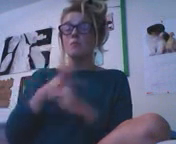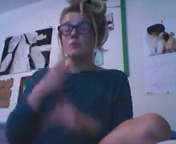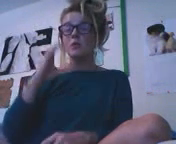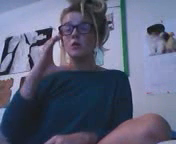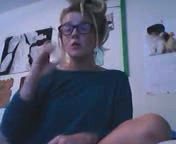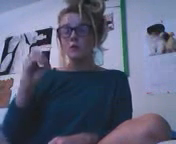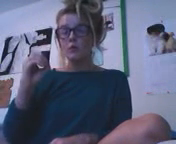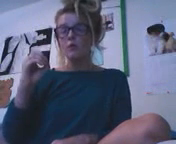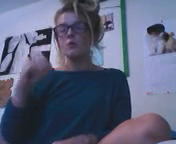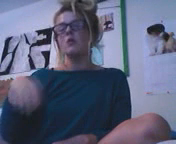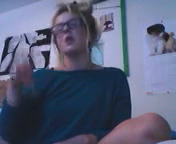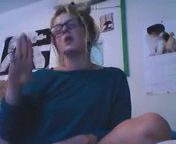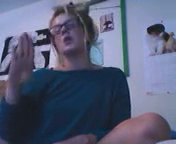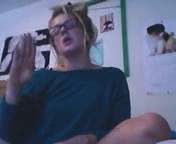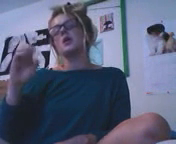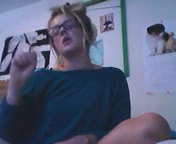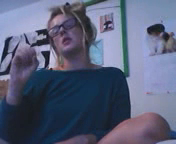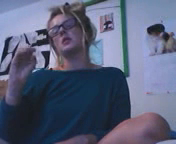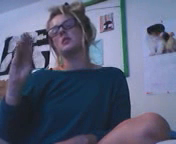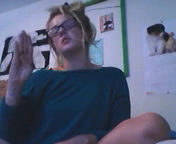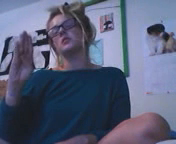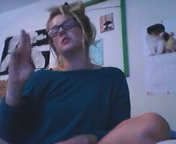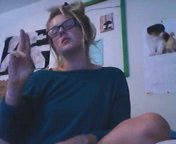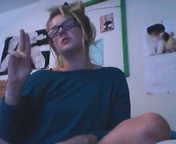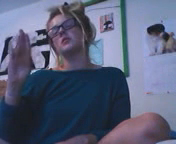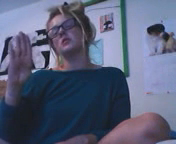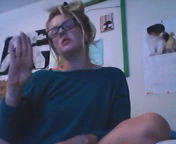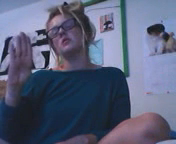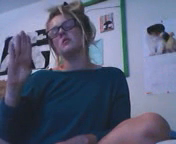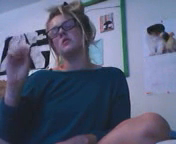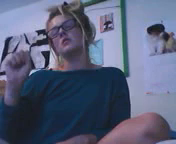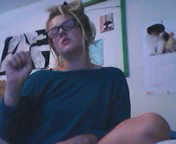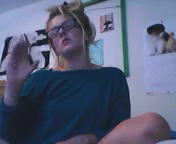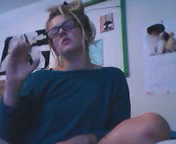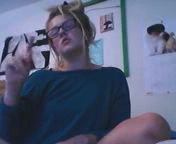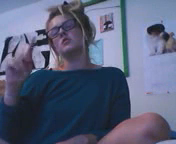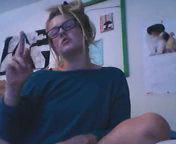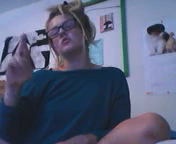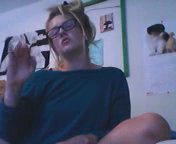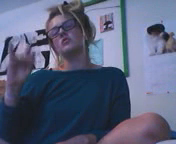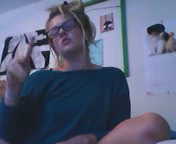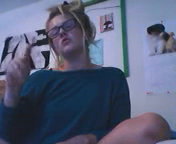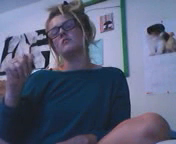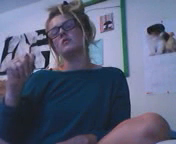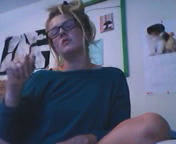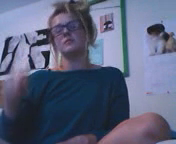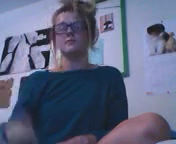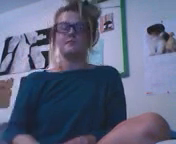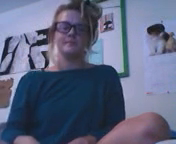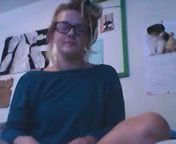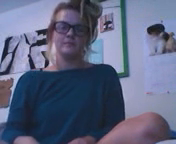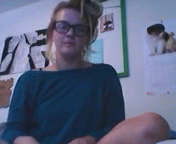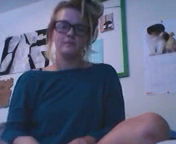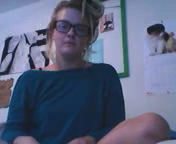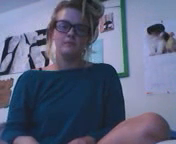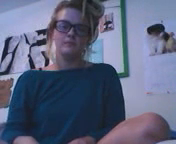atoms. Now that I've balanced the number of phosphorus atoms on the reactants and product side, I'm going to balance the number of